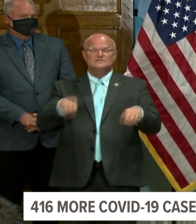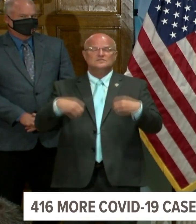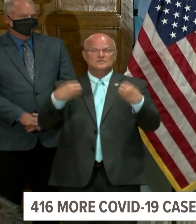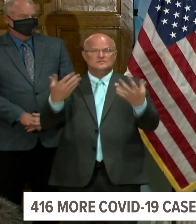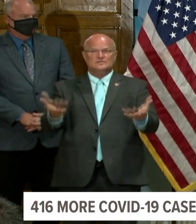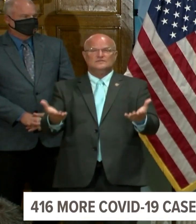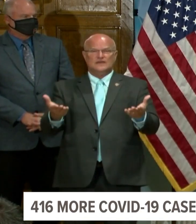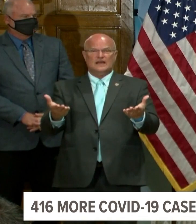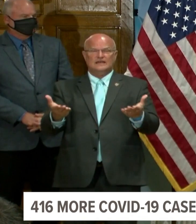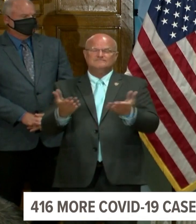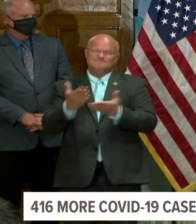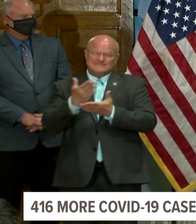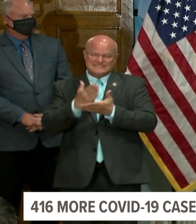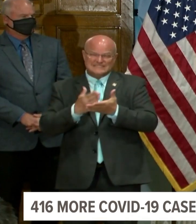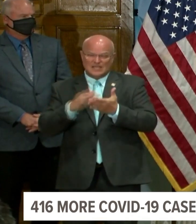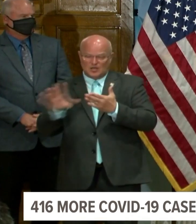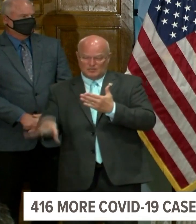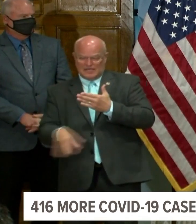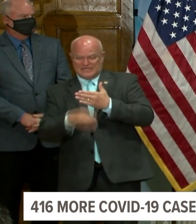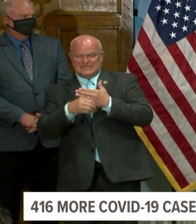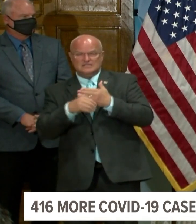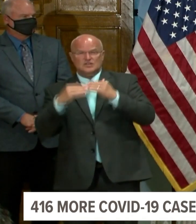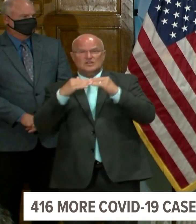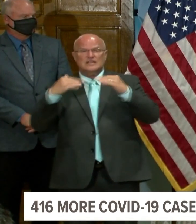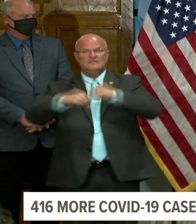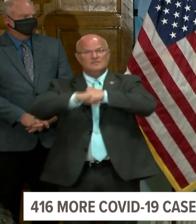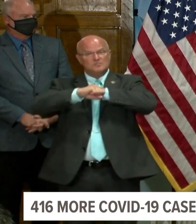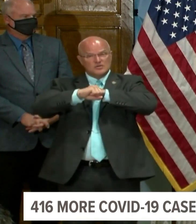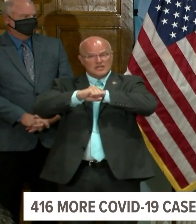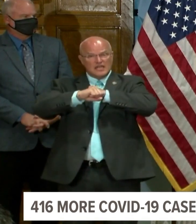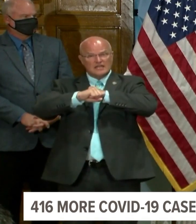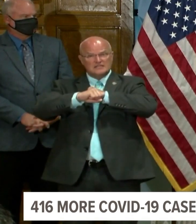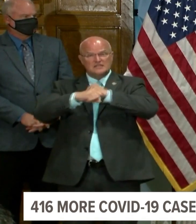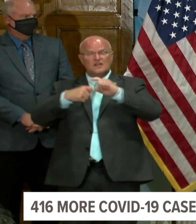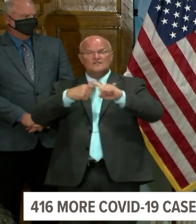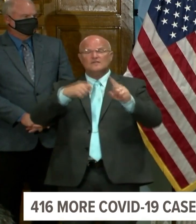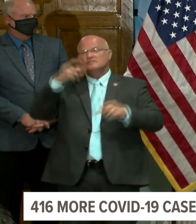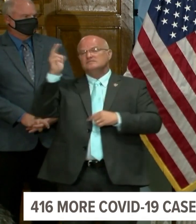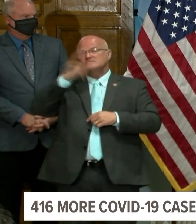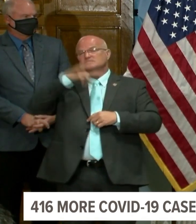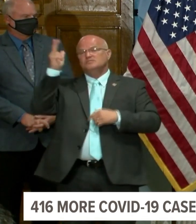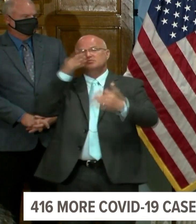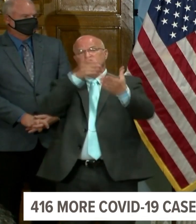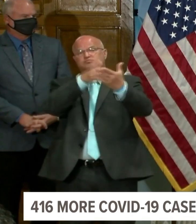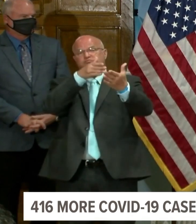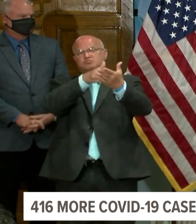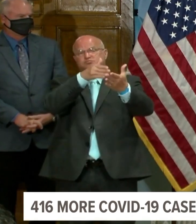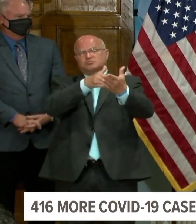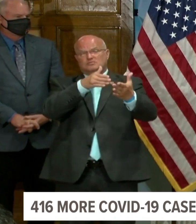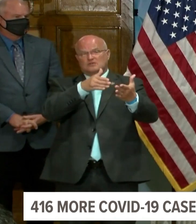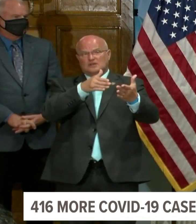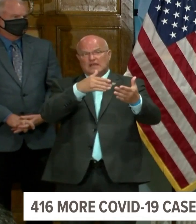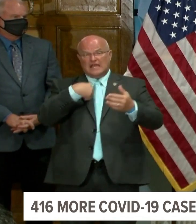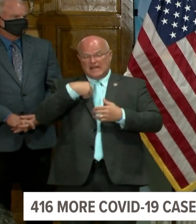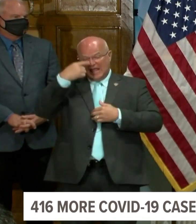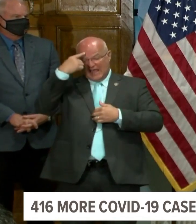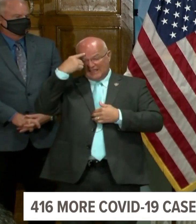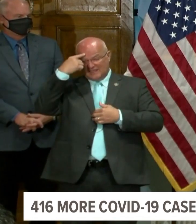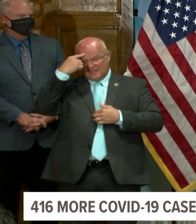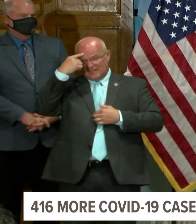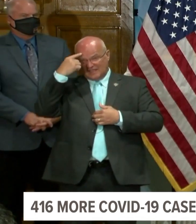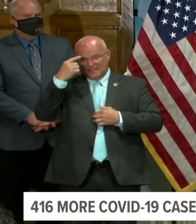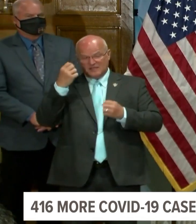provide some additional level of protection from just frivolous litigation. And I think everybody, to an earlier